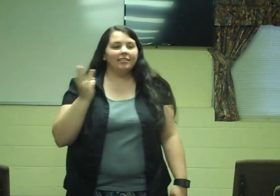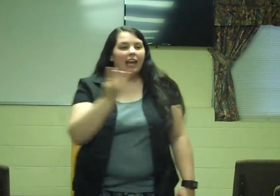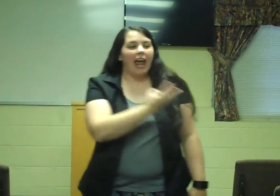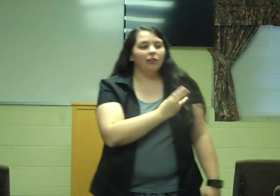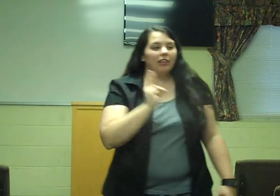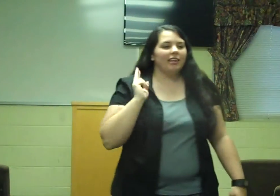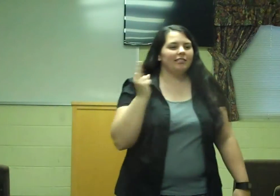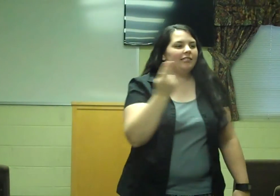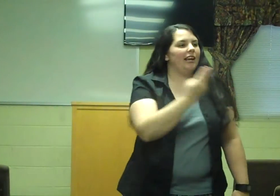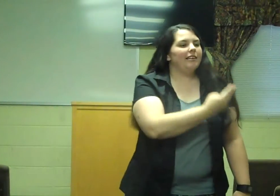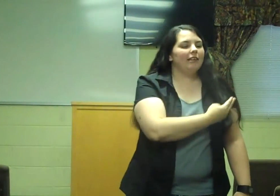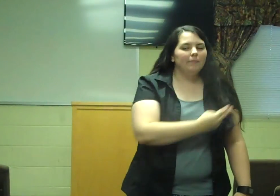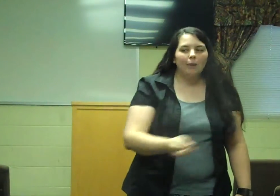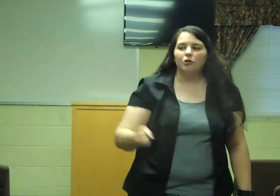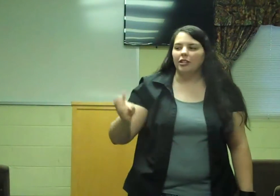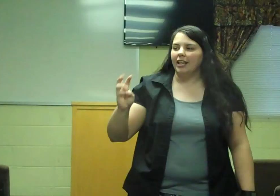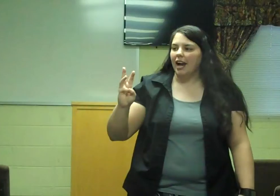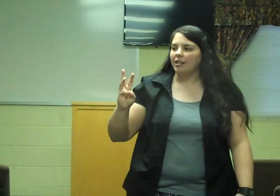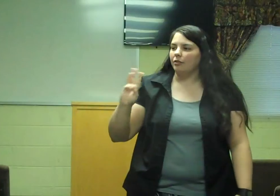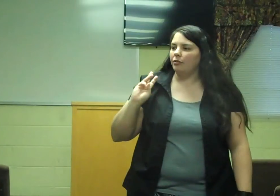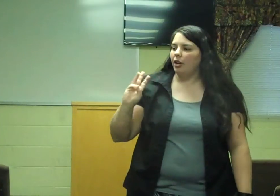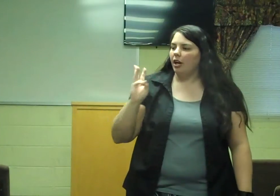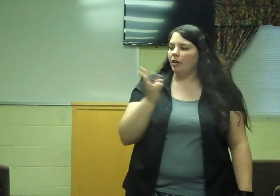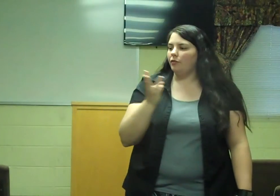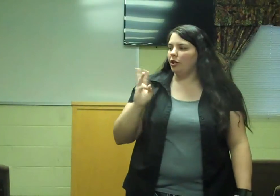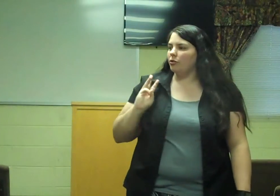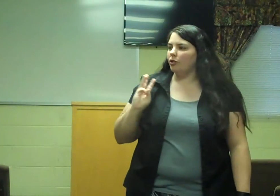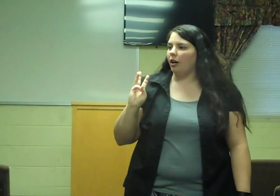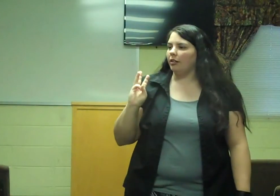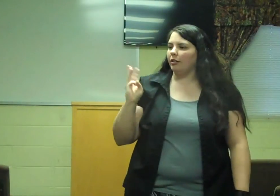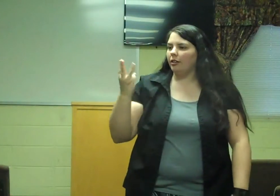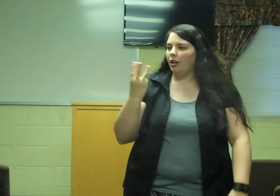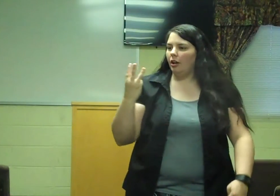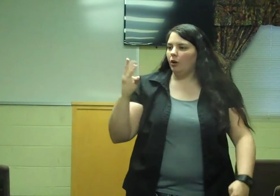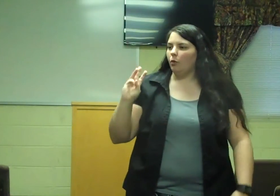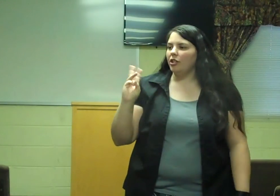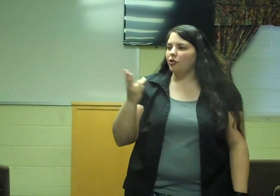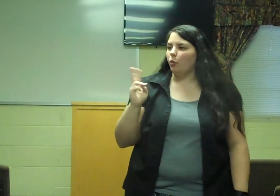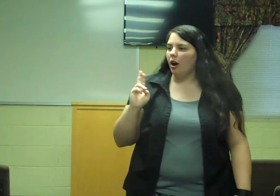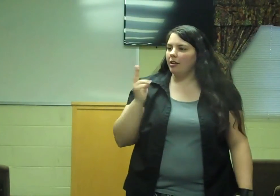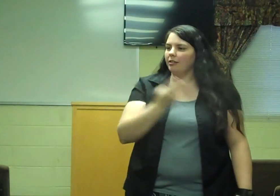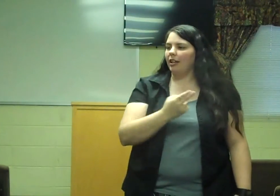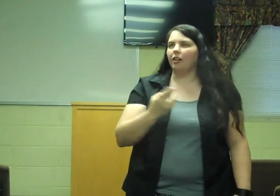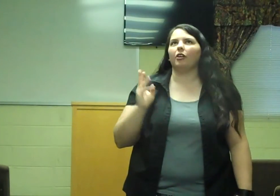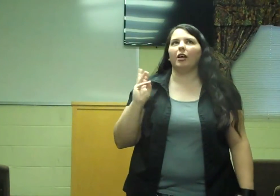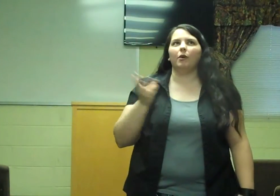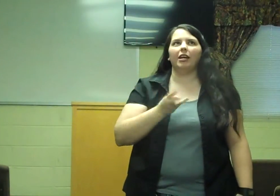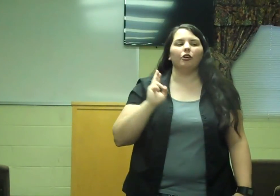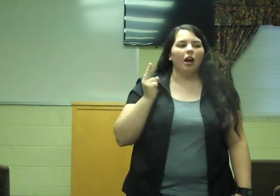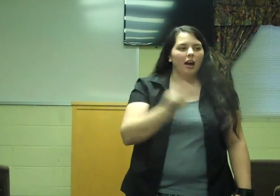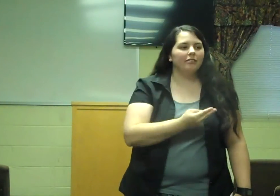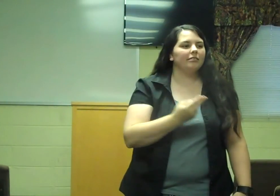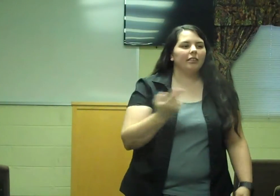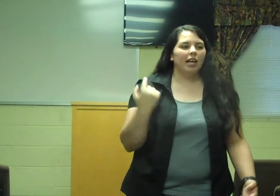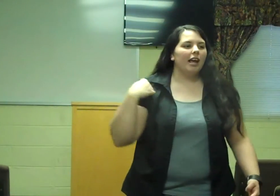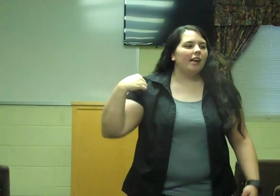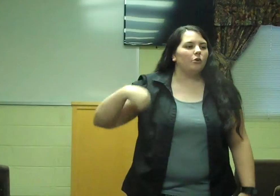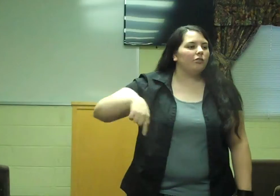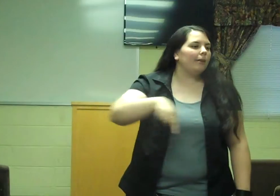this and this, sometimes you can get kind of confused on which one, we or us. So sometimes